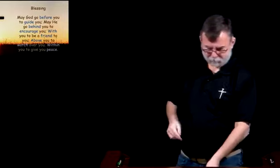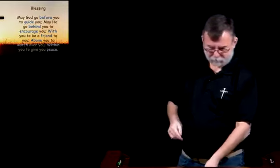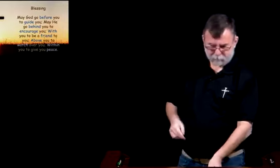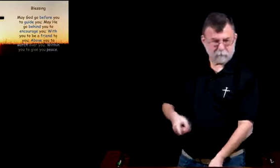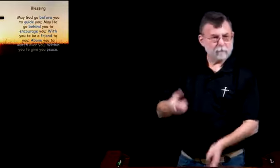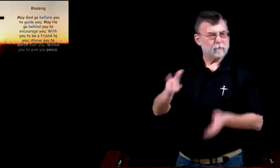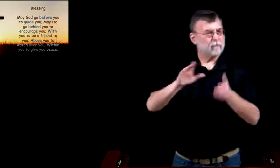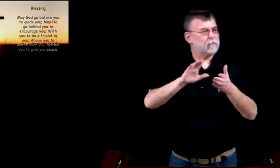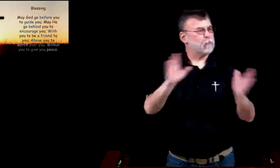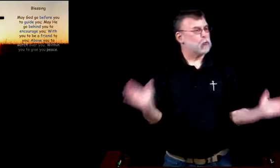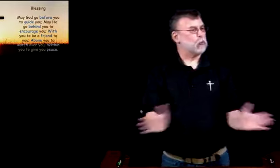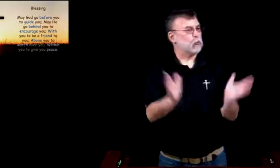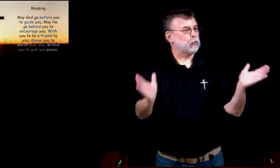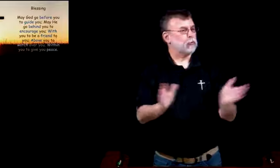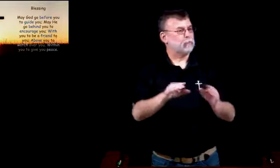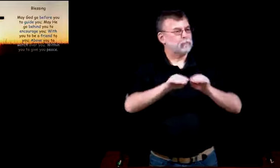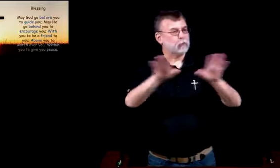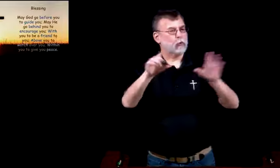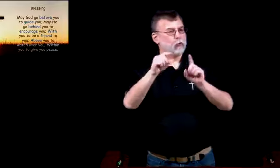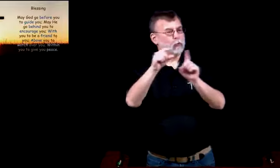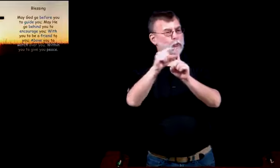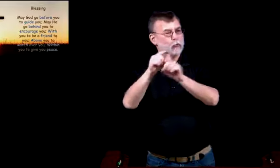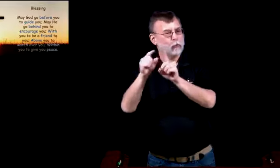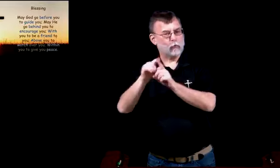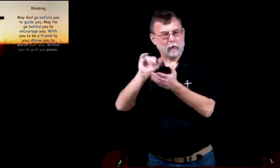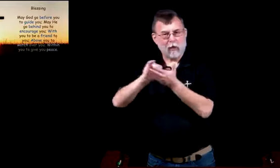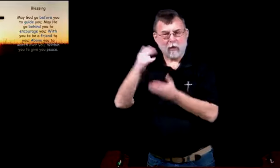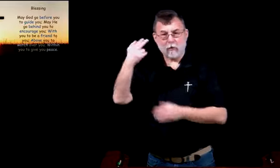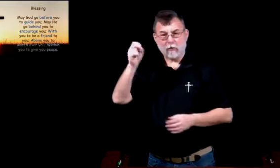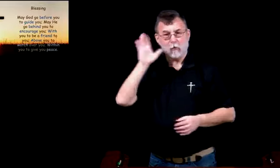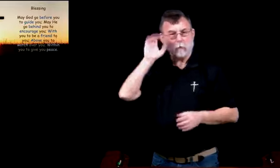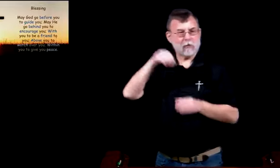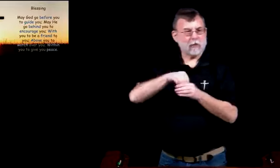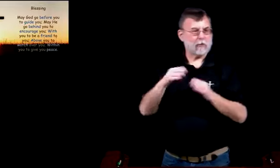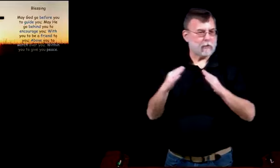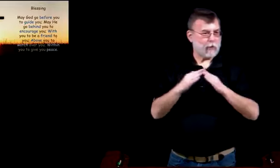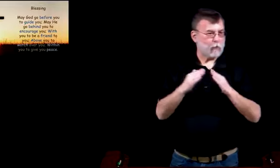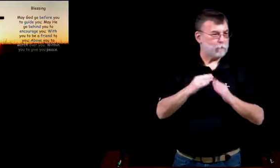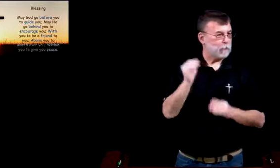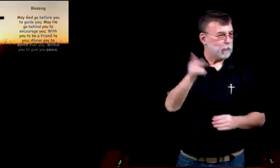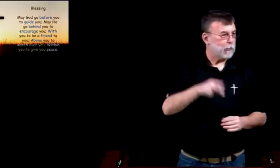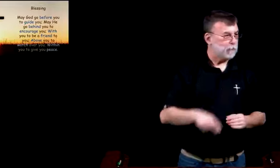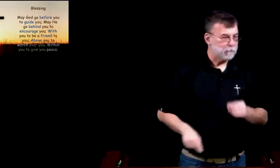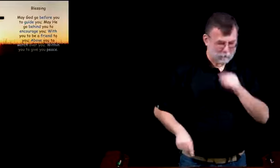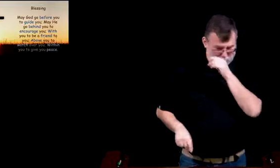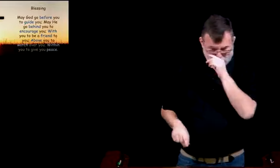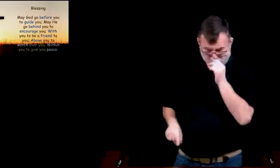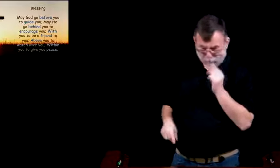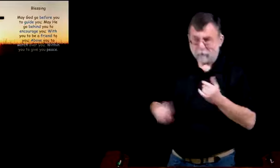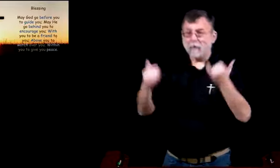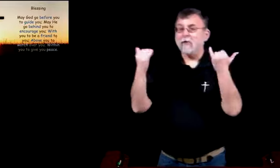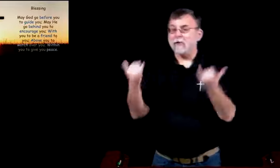give you that reminder. I encourage you to spread the word that he will be in town. Bring your friends.